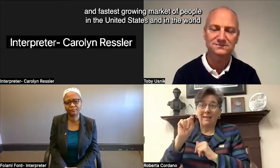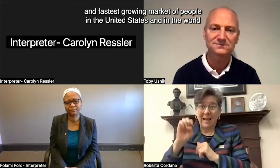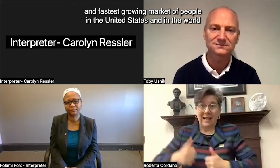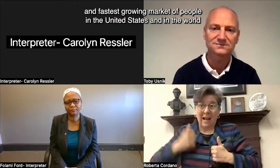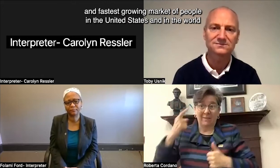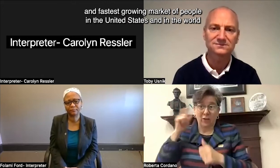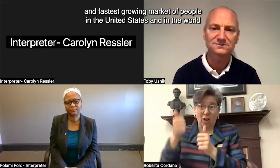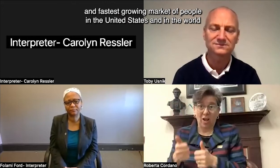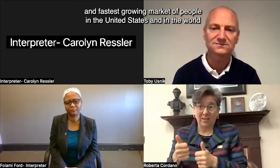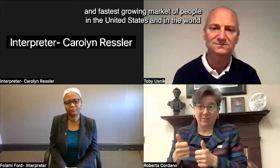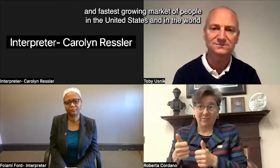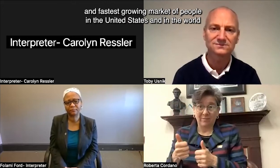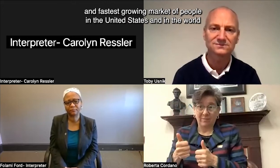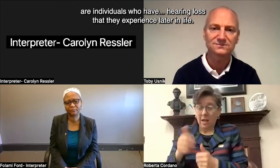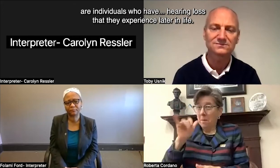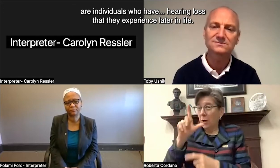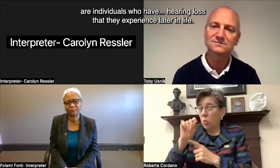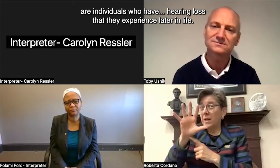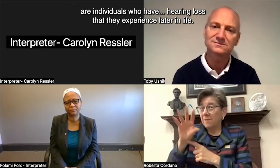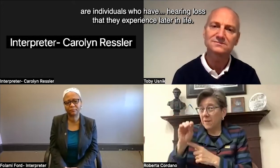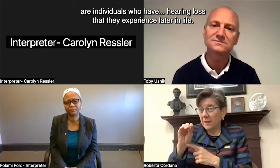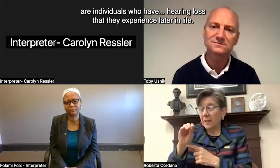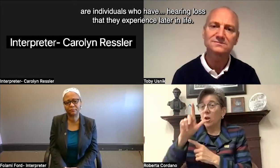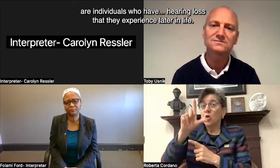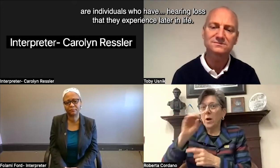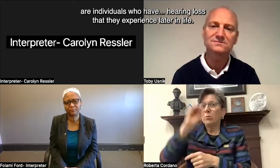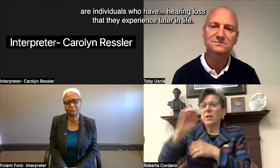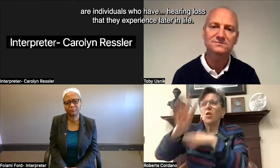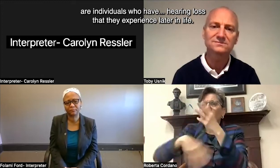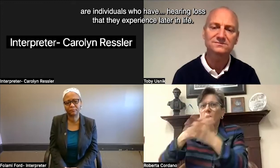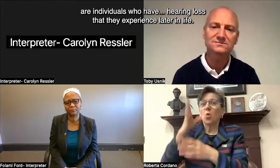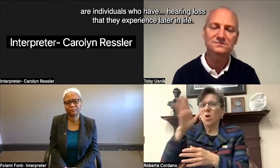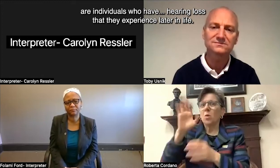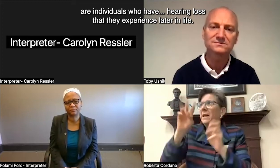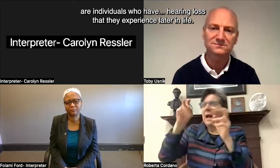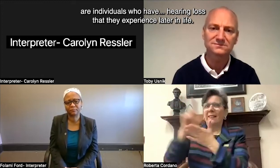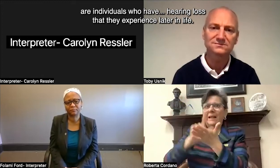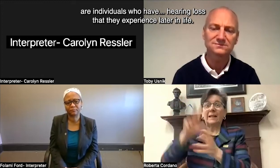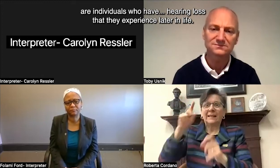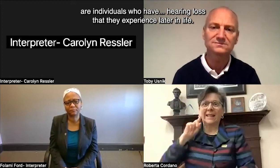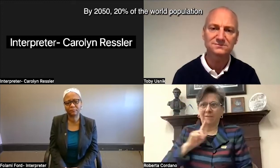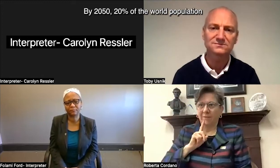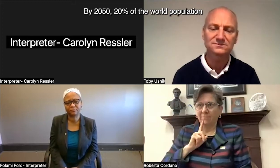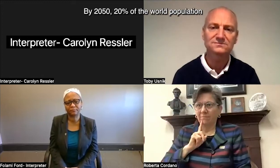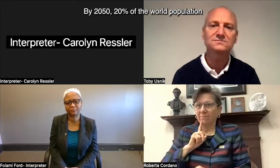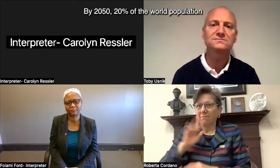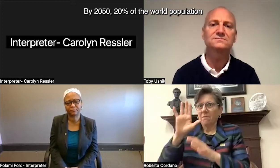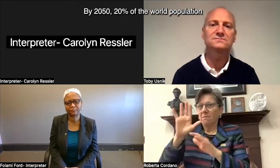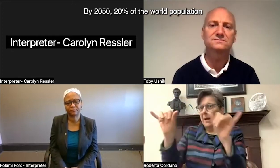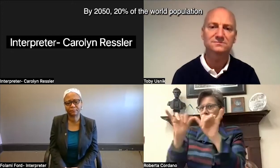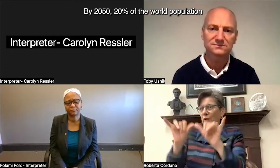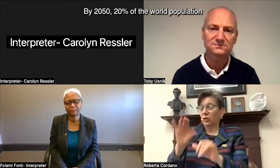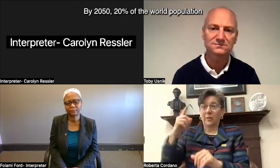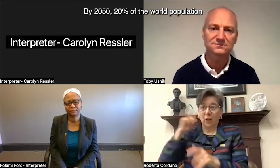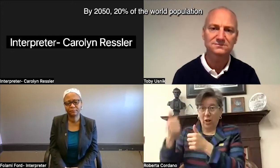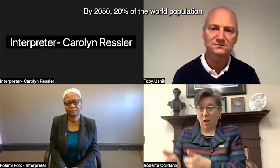and in the world, or individuals who have a hearing loss that they experience later in life by 2050, 20% of the world population